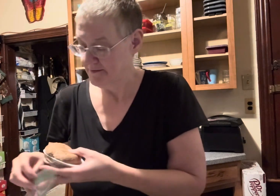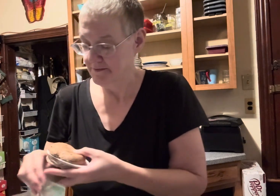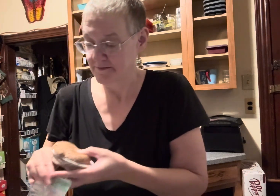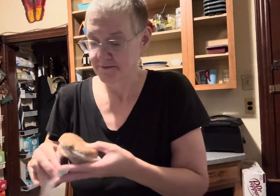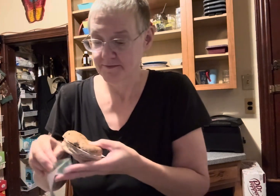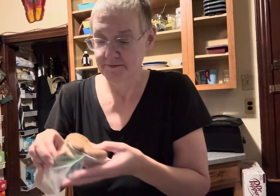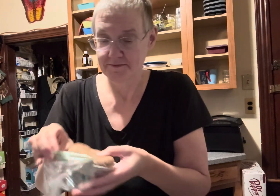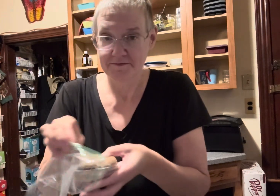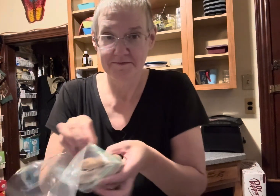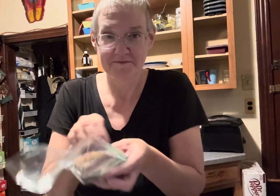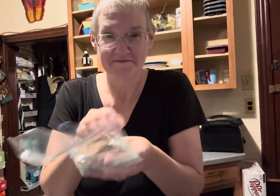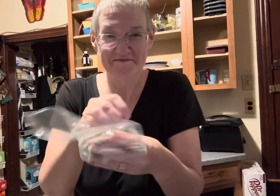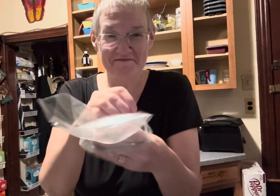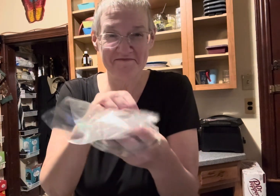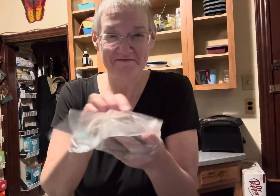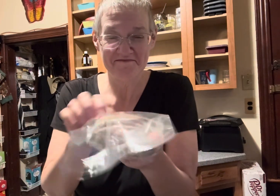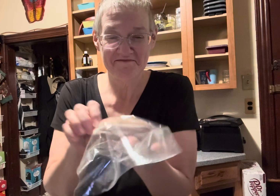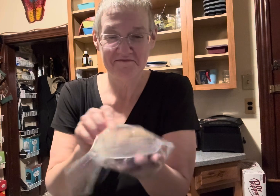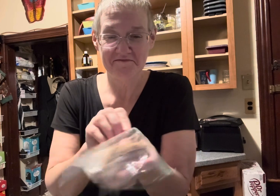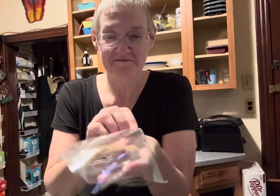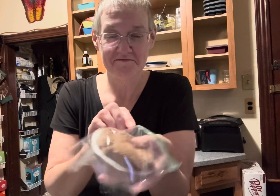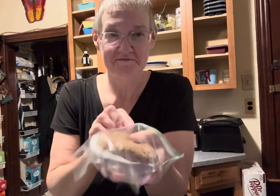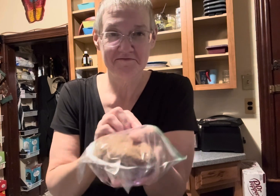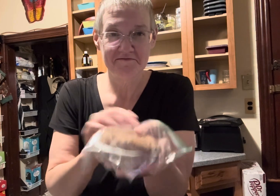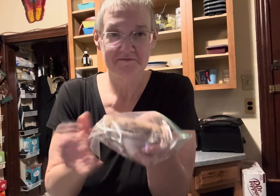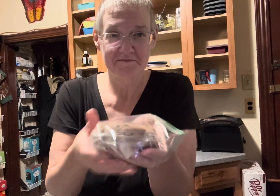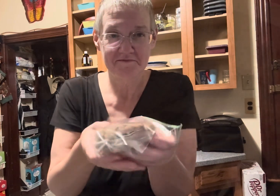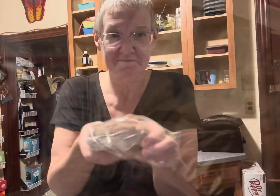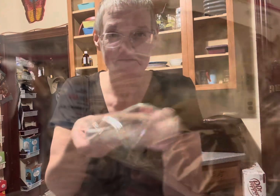And put a piece of parchment paper between the halves before you freeze them.